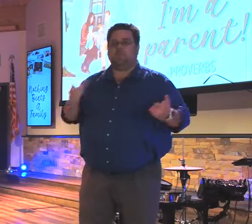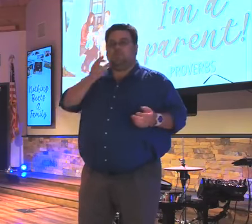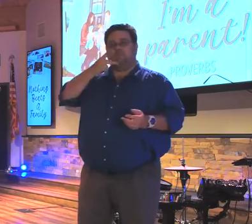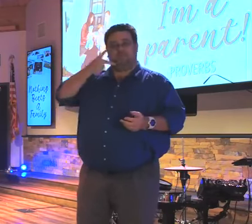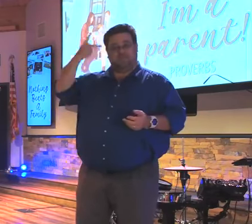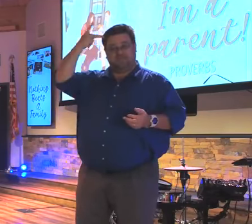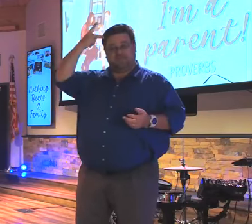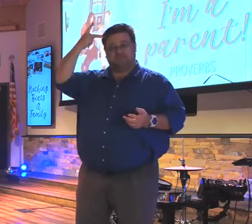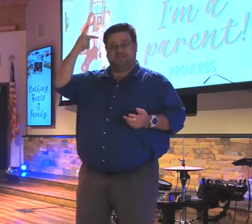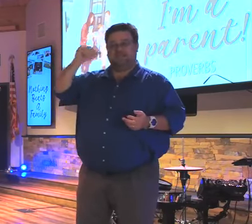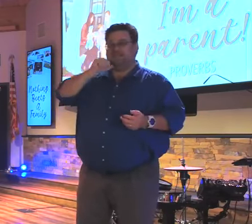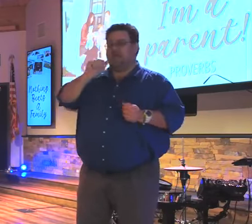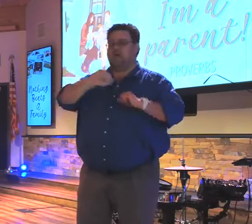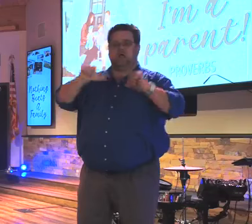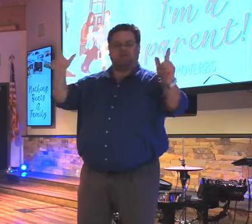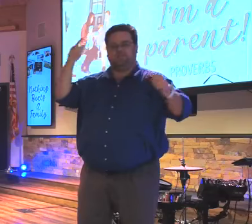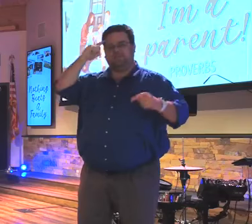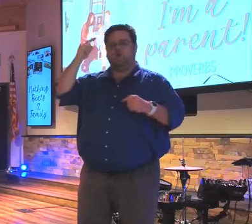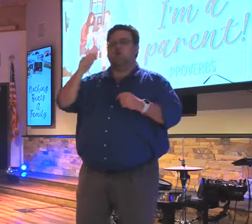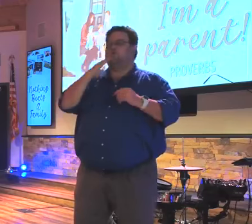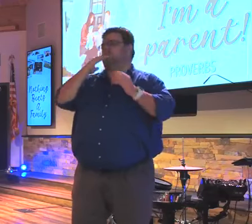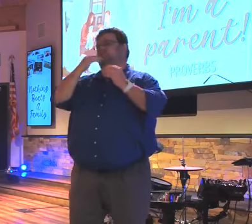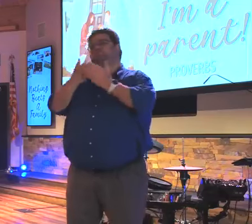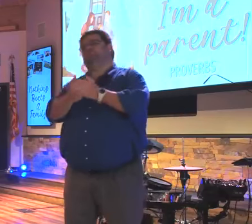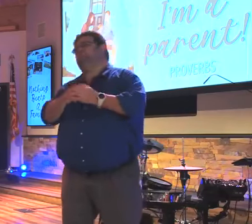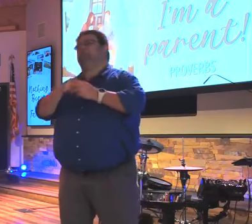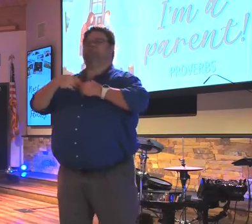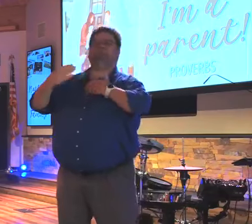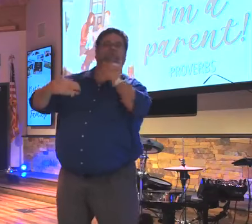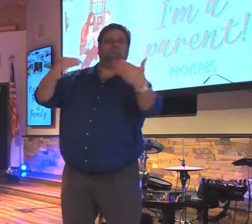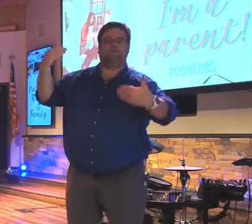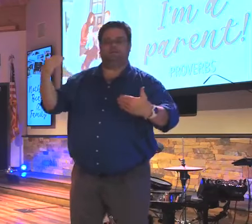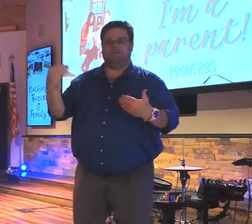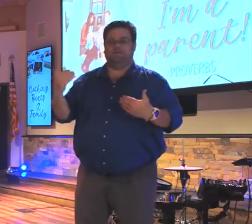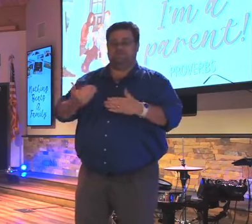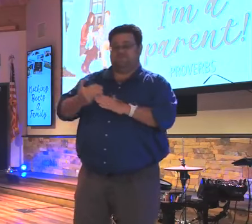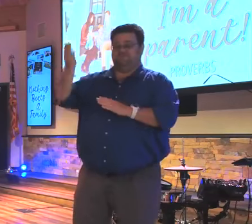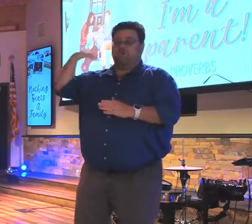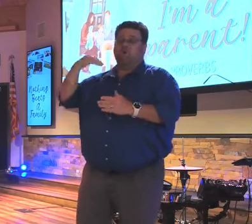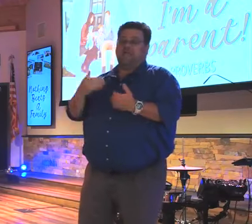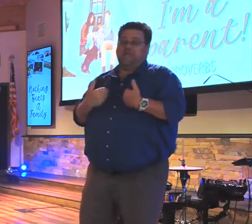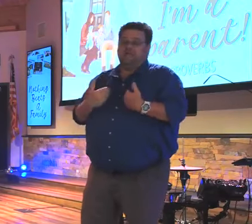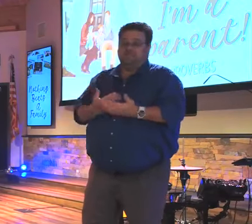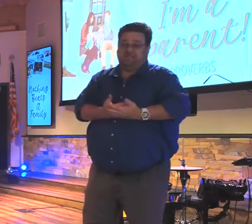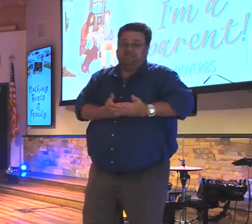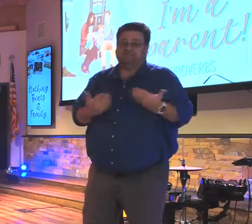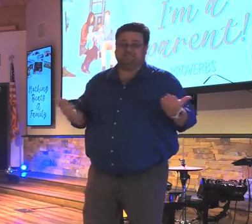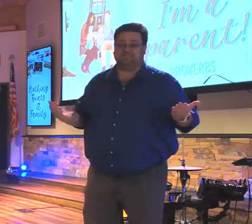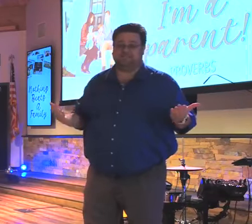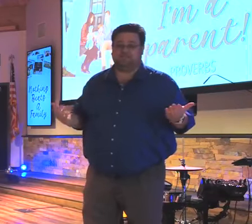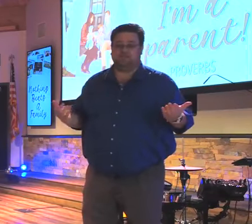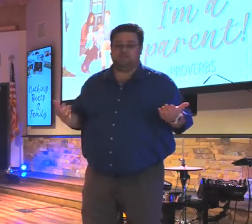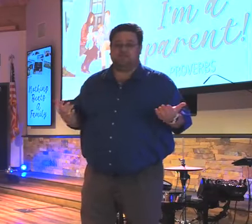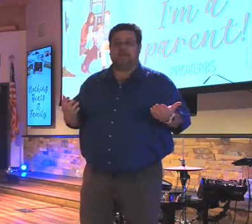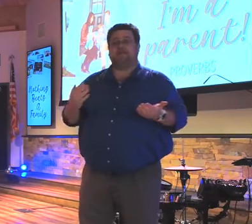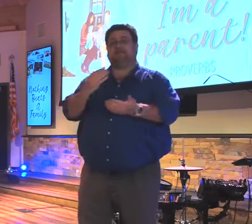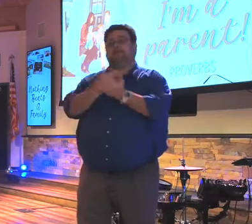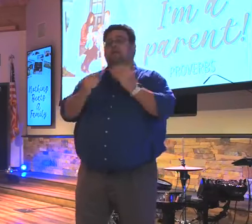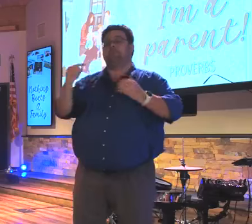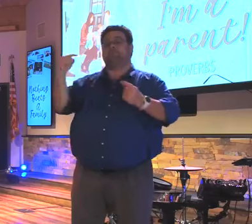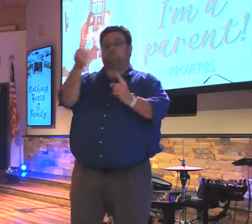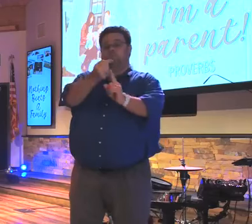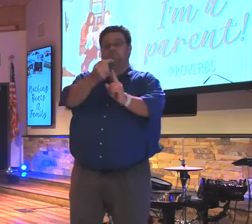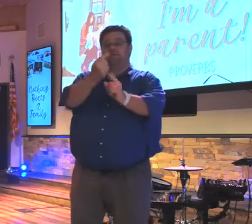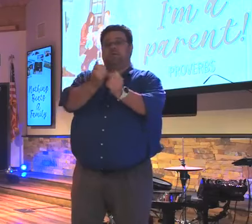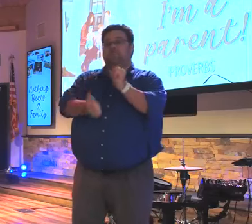parenting isn't all that you think it's going to be before you're a parent. And I think at some point, most of us in